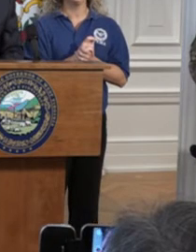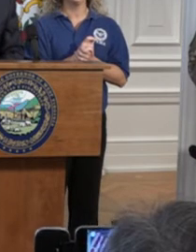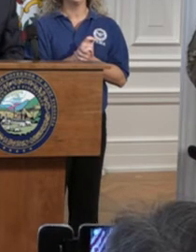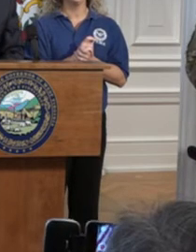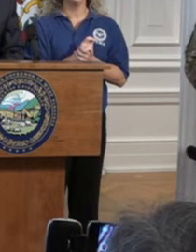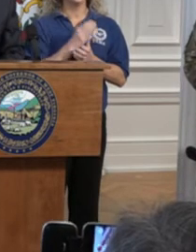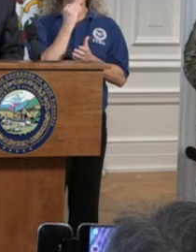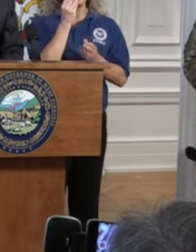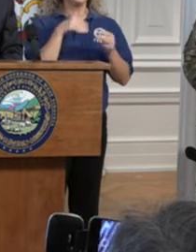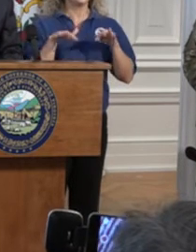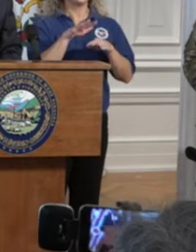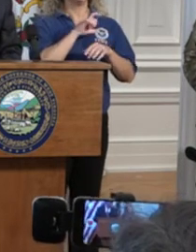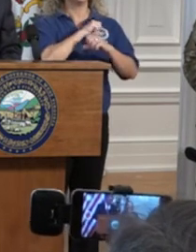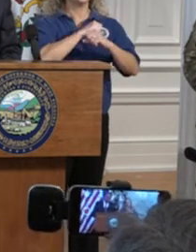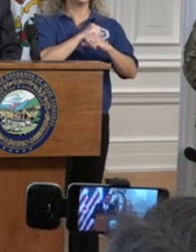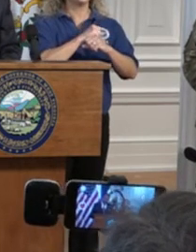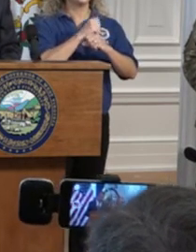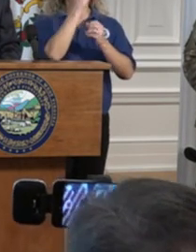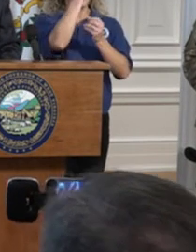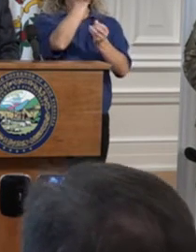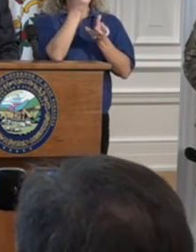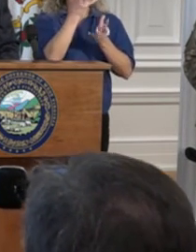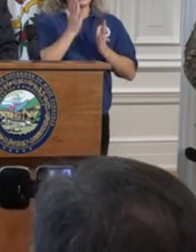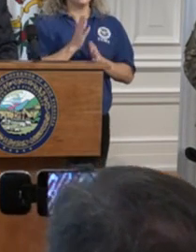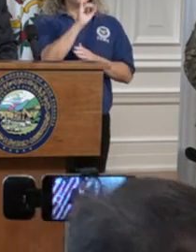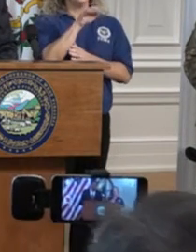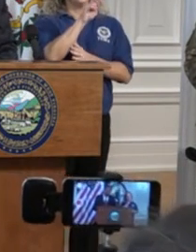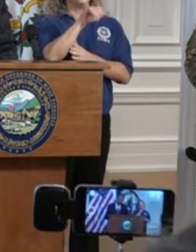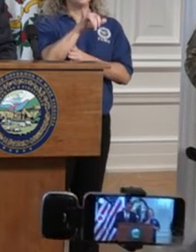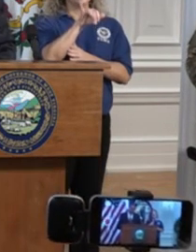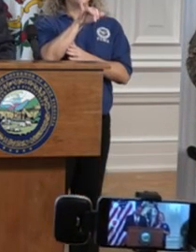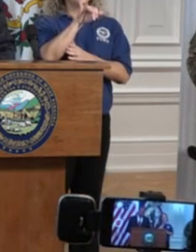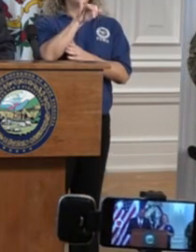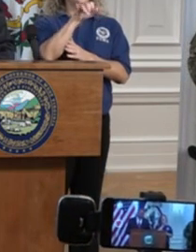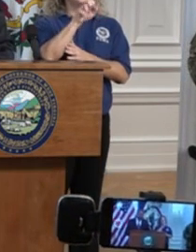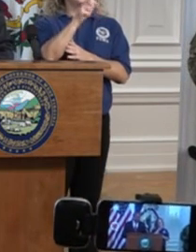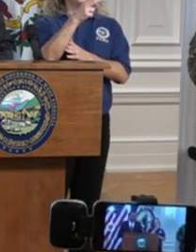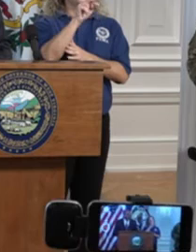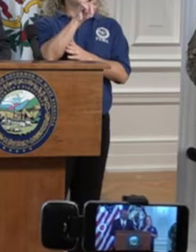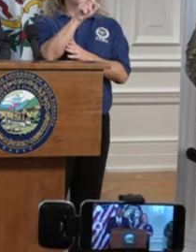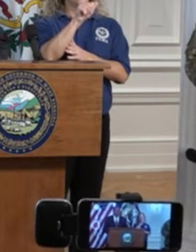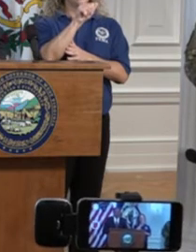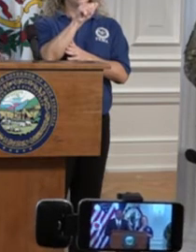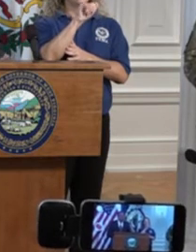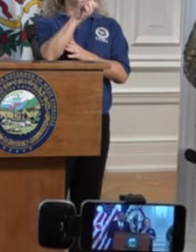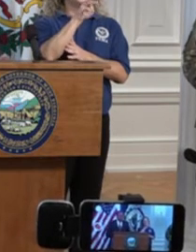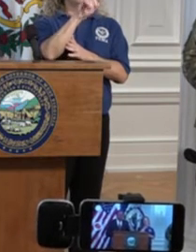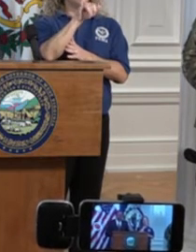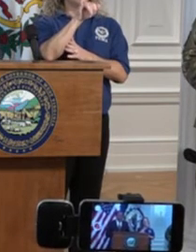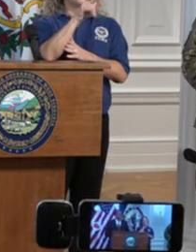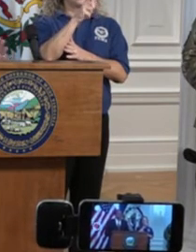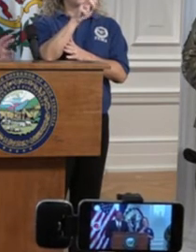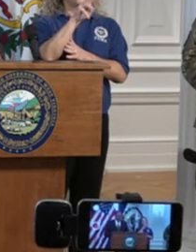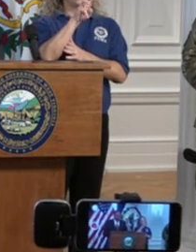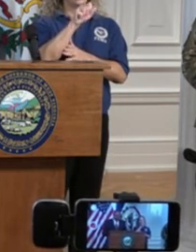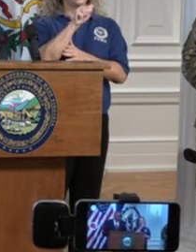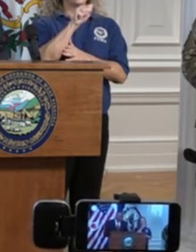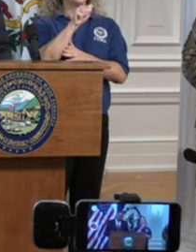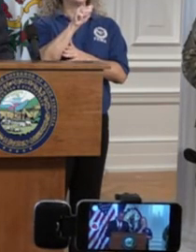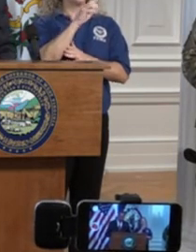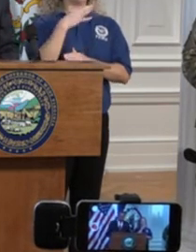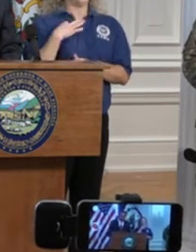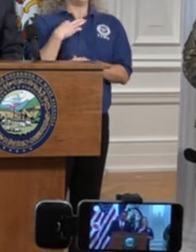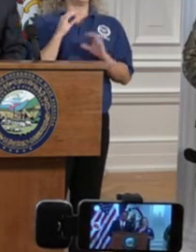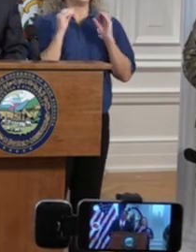to our Homeland Security Advisor, Jimmy Jeanette, and to Jenny Ganaway, Chair of the West Virginia VOAD. It's our